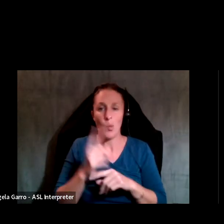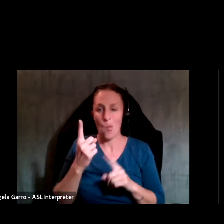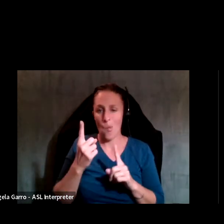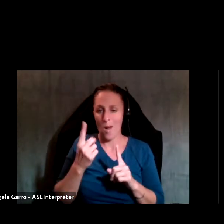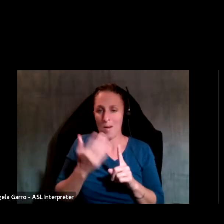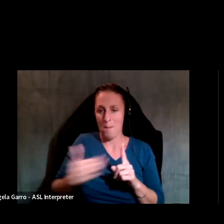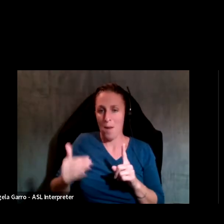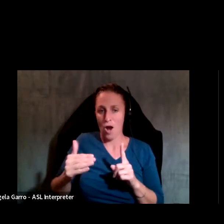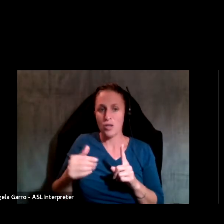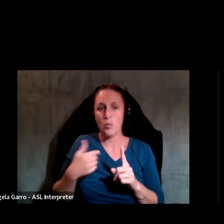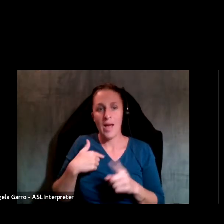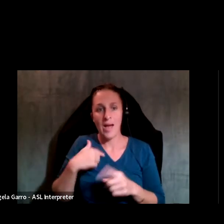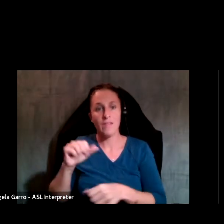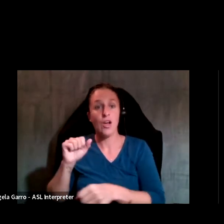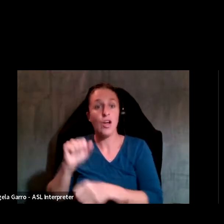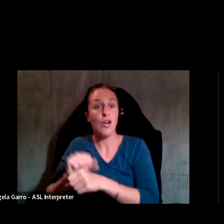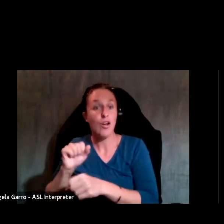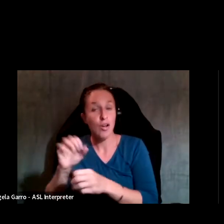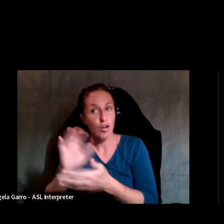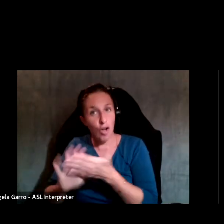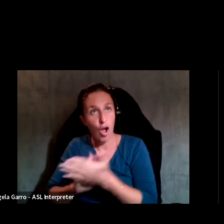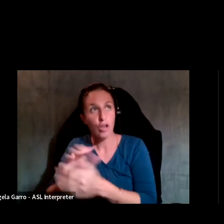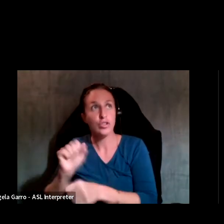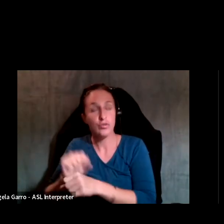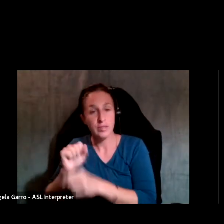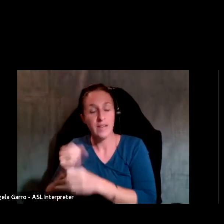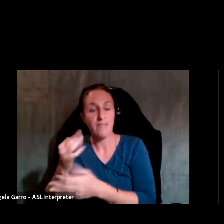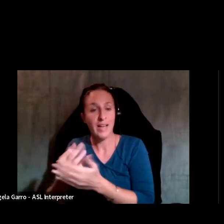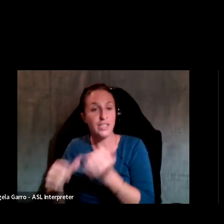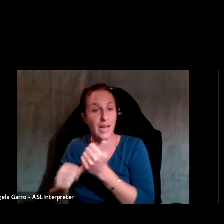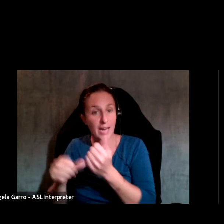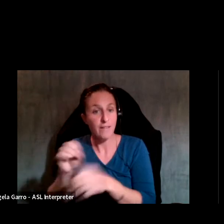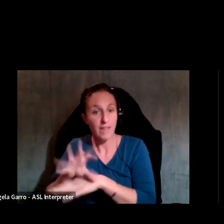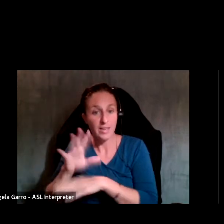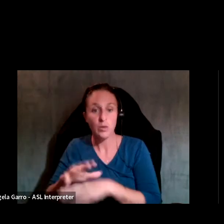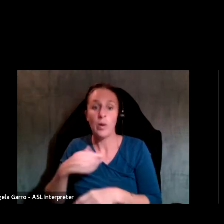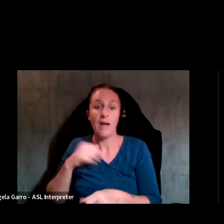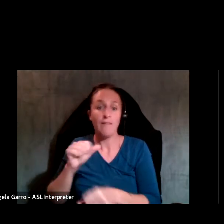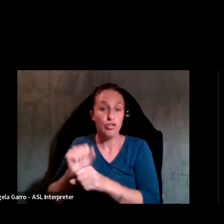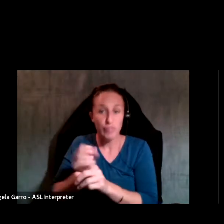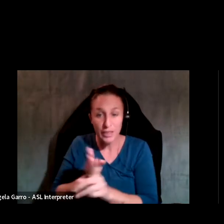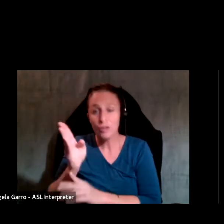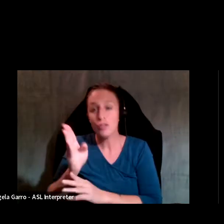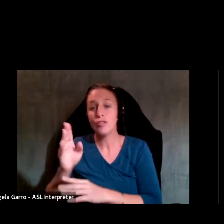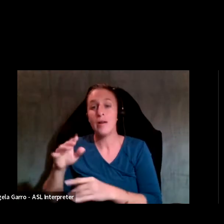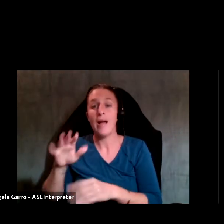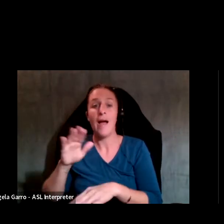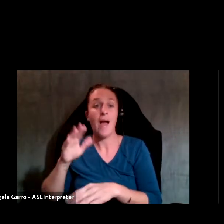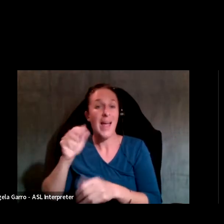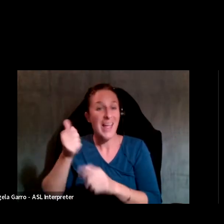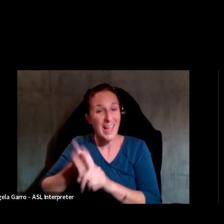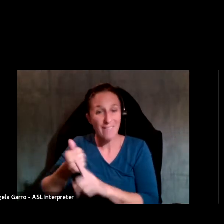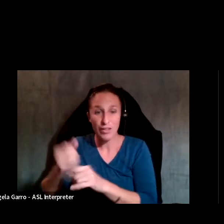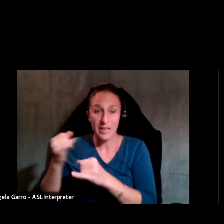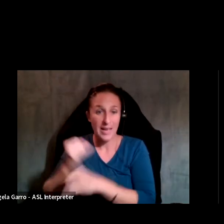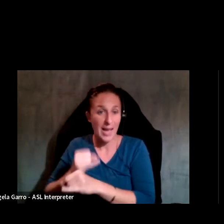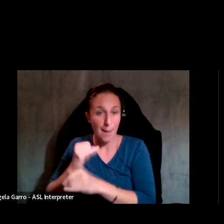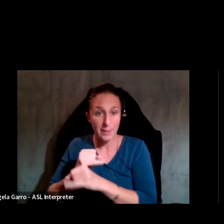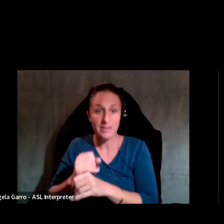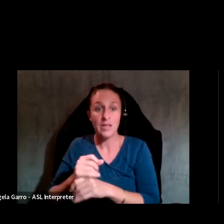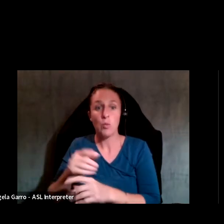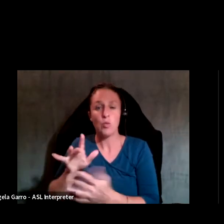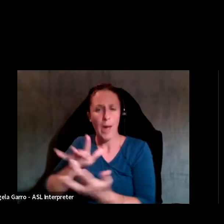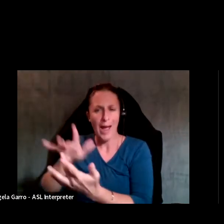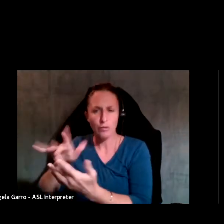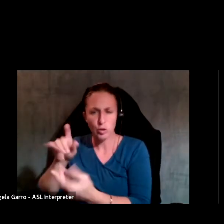but we've got college and career and financial aid advisors. We have career counselors at every campus who to do outreach to targeted groups of students for particular reasons.